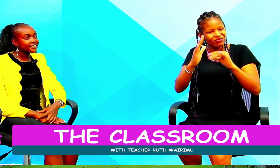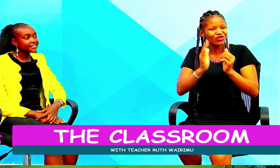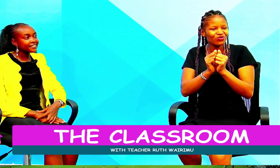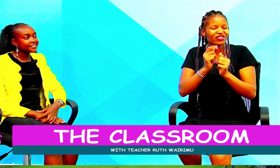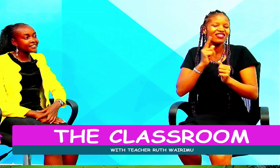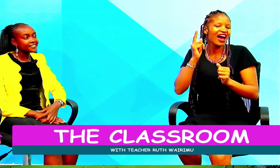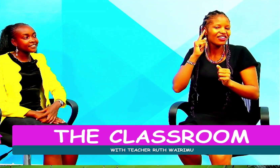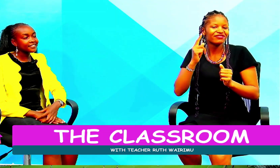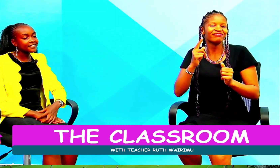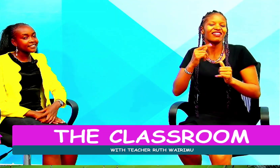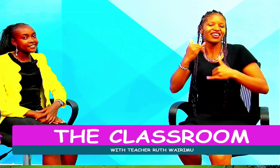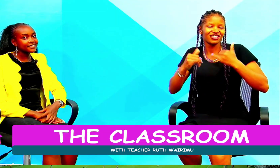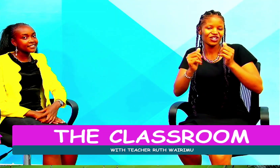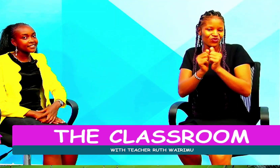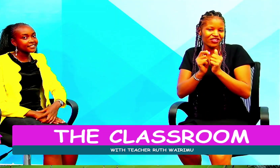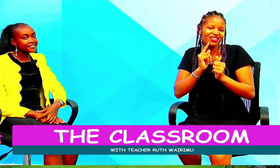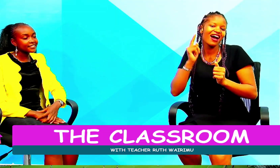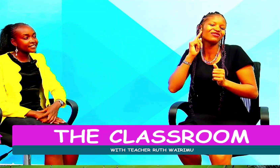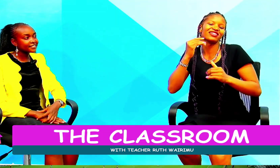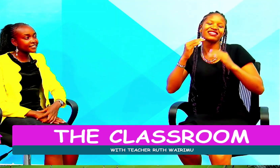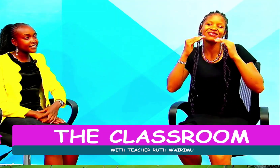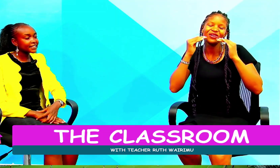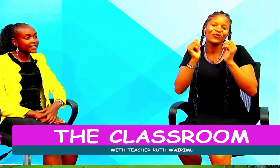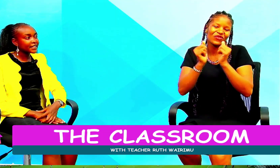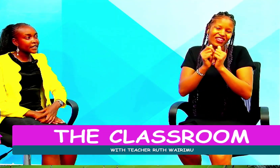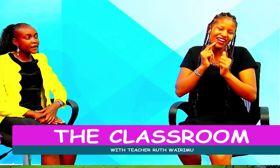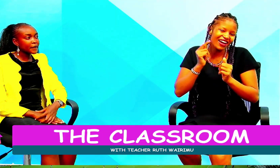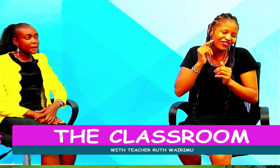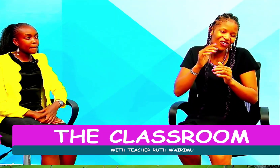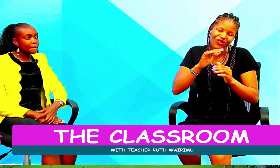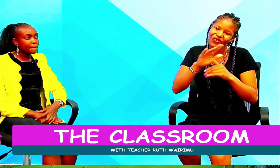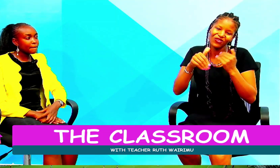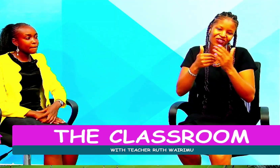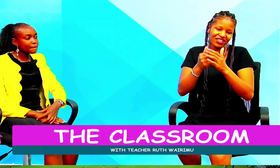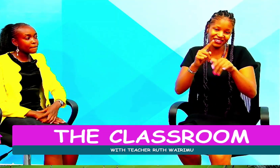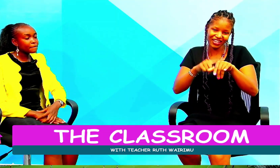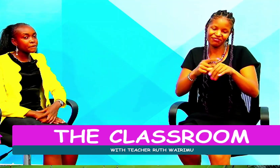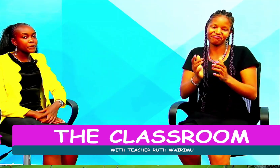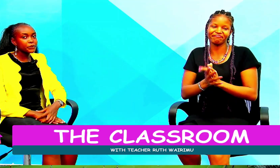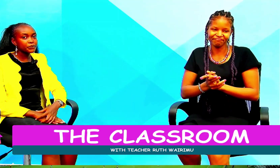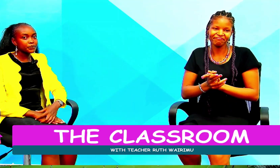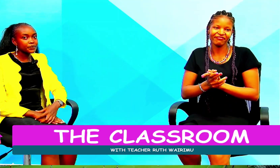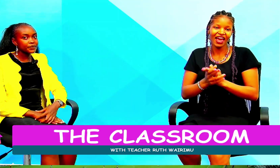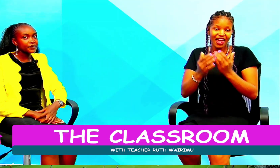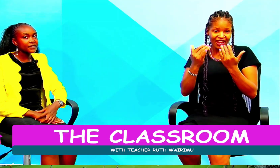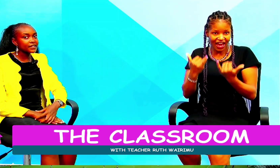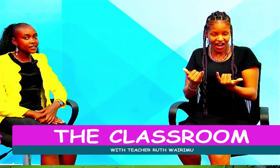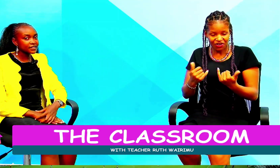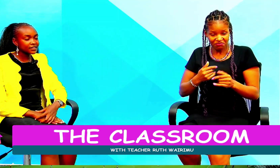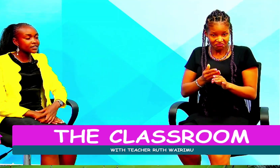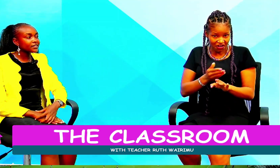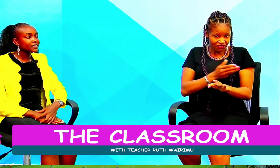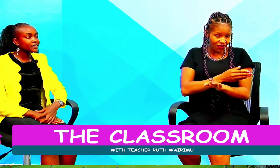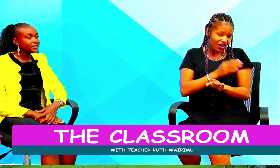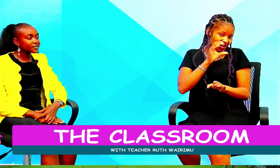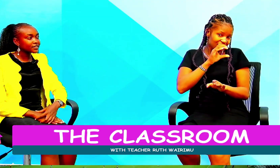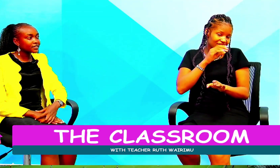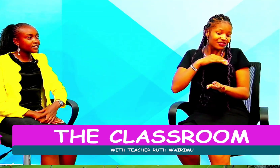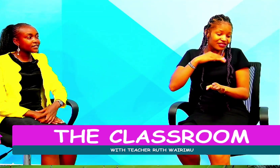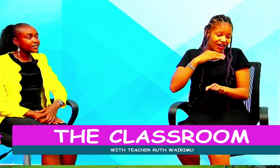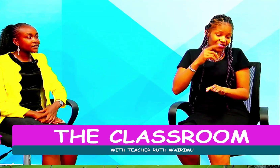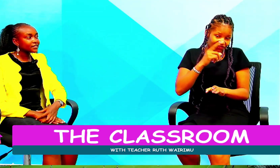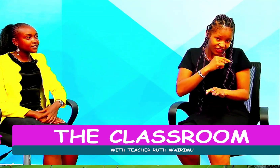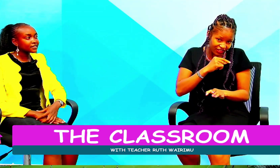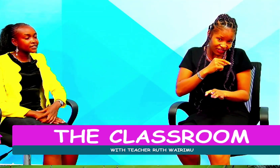previously. So I ask other people as well to take initiative, just like Tabitha here did, to be able to learn sign